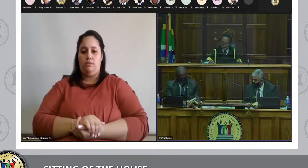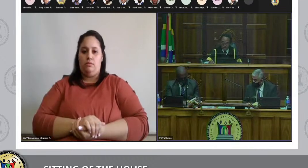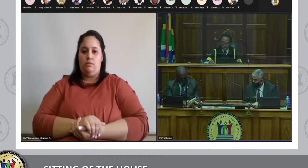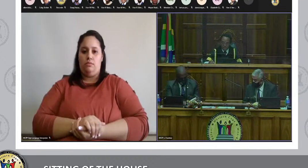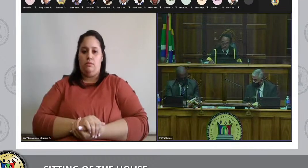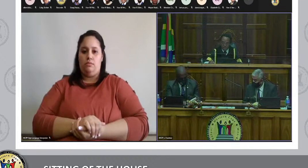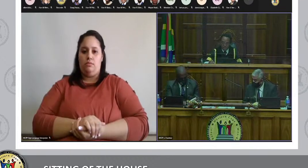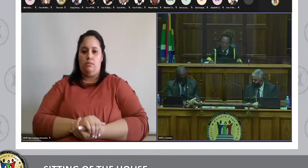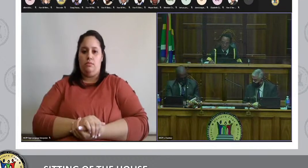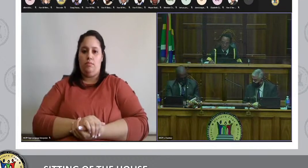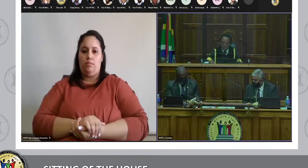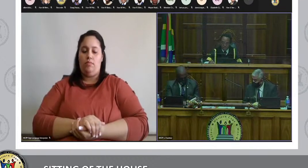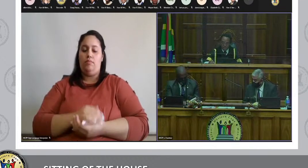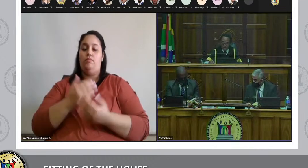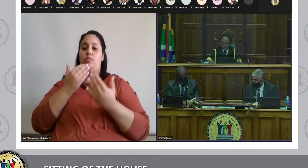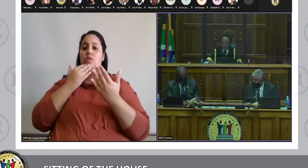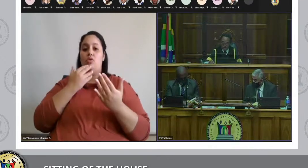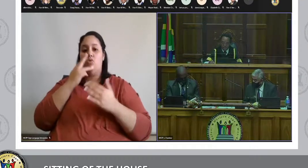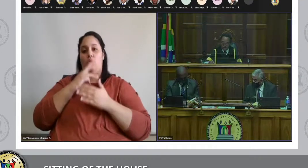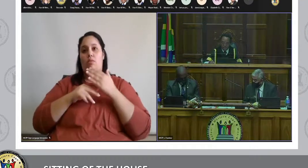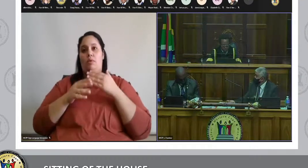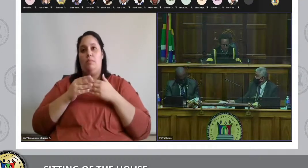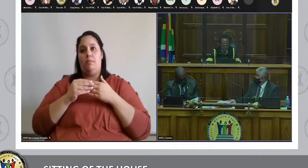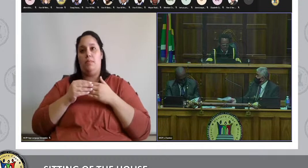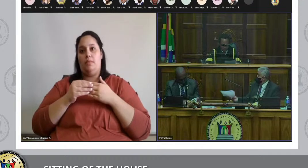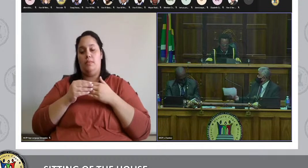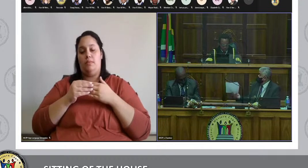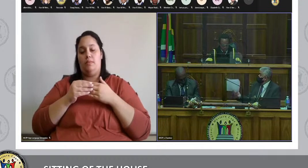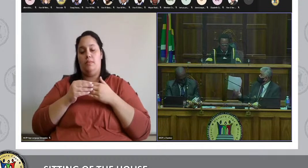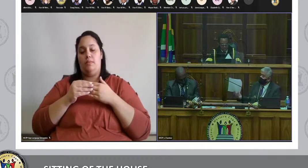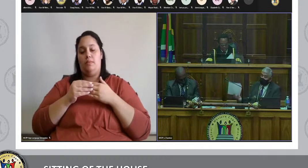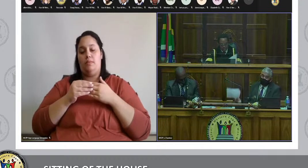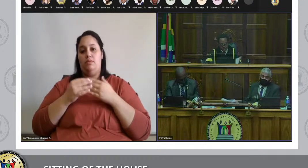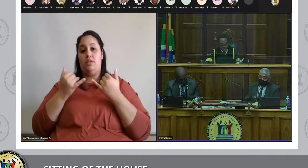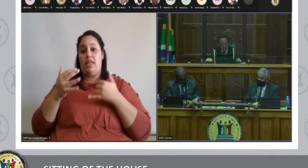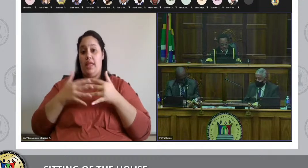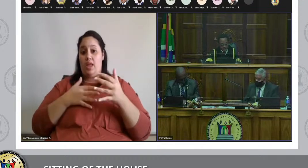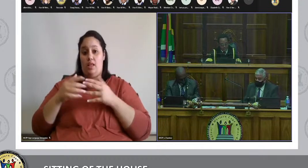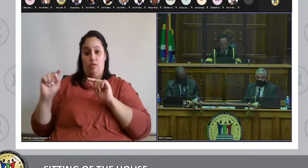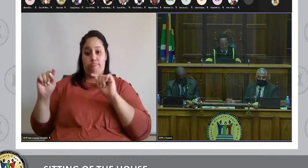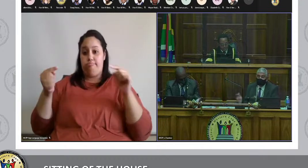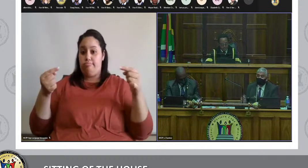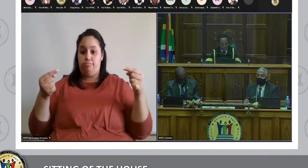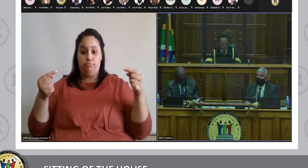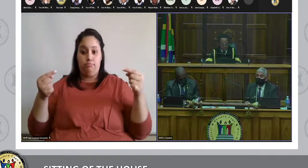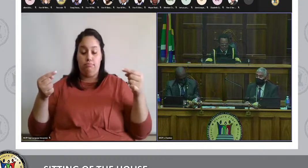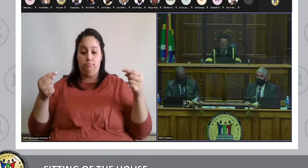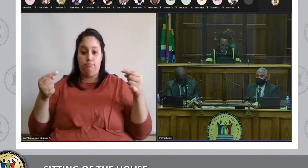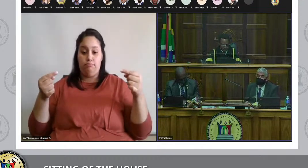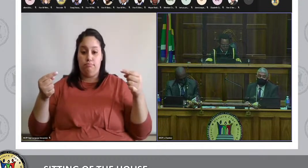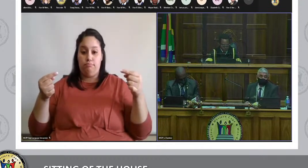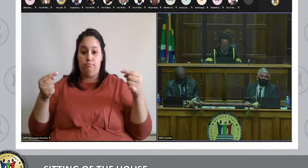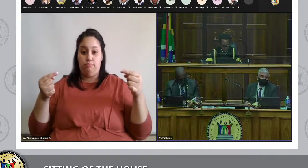Thank you, Honourable Chief Whip. Honourable members, are there any objections?